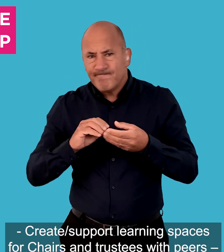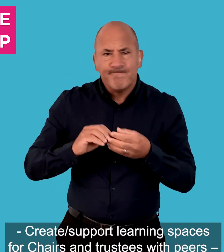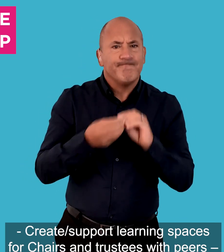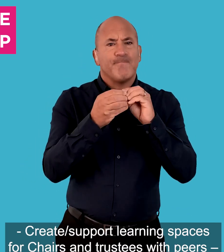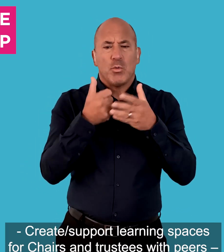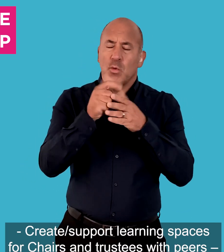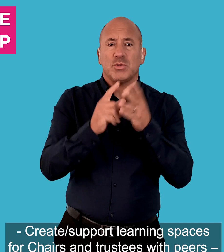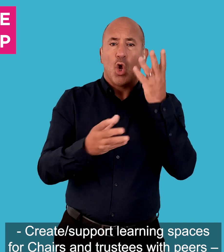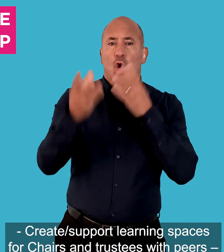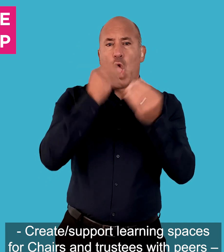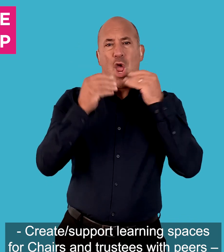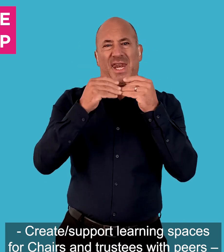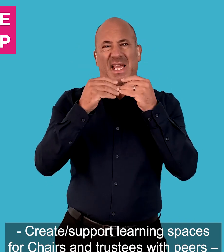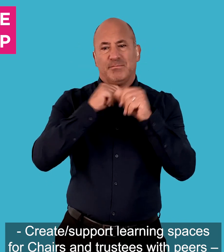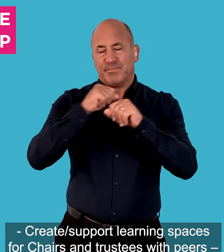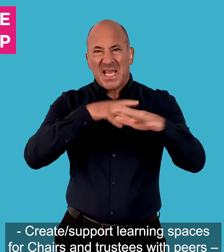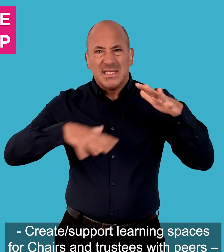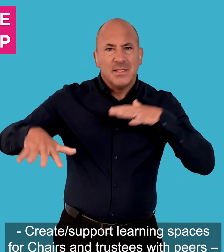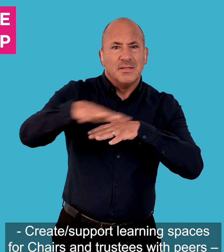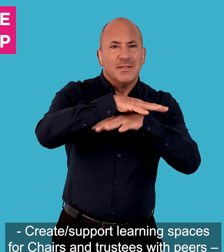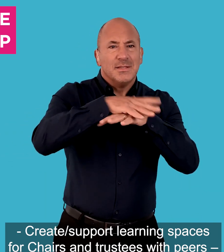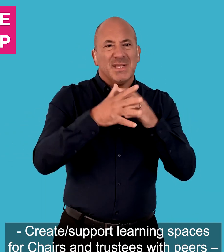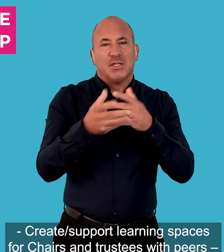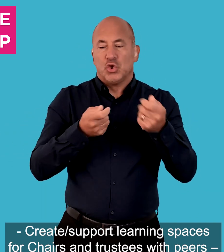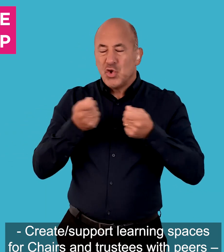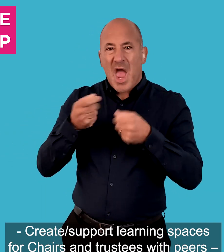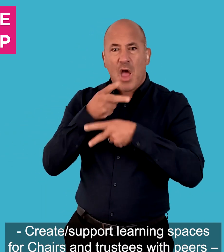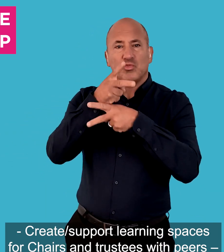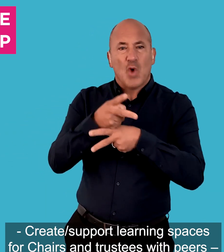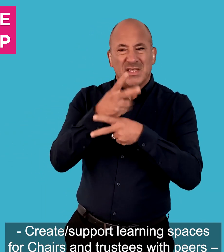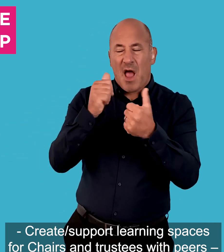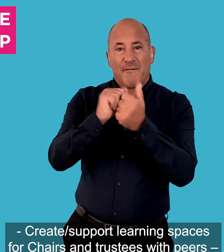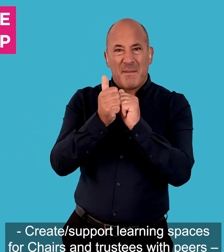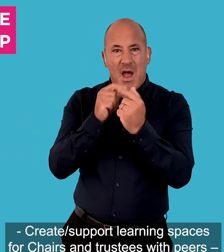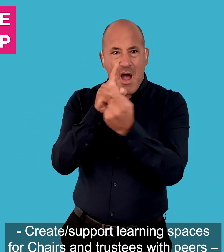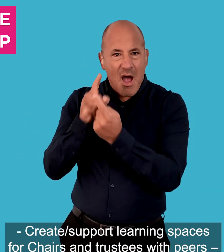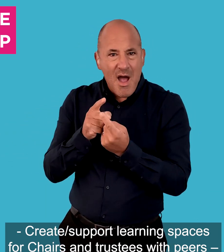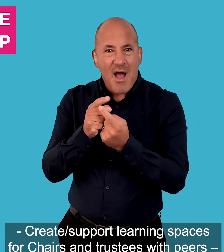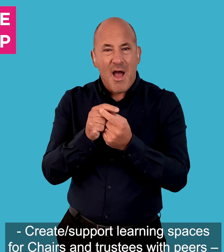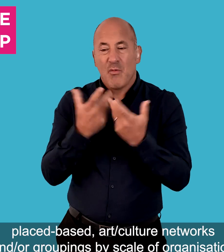Create / support learning spaces for chairs and trustees with peers.